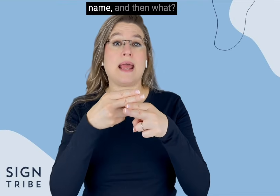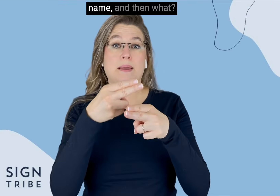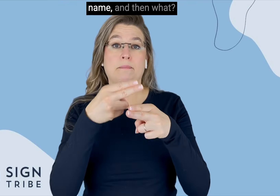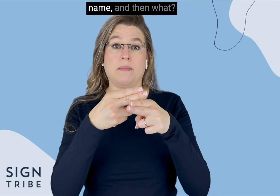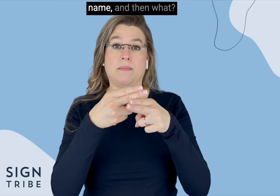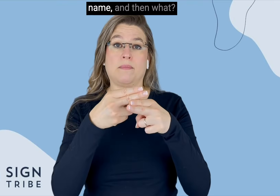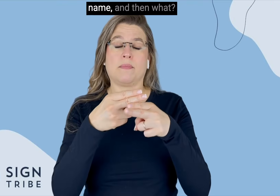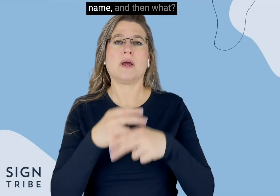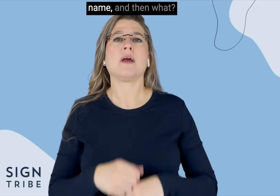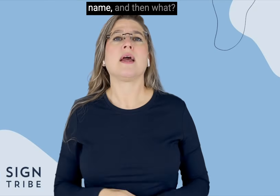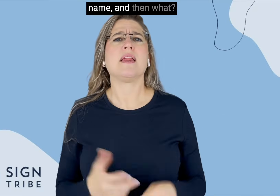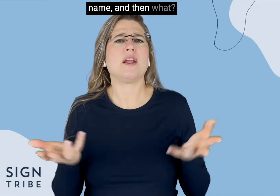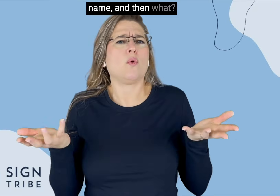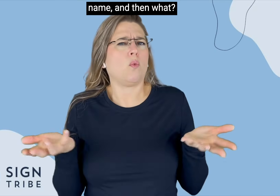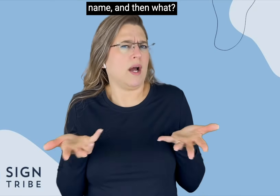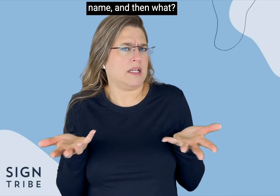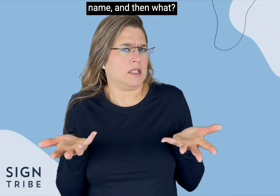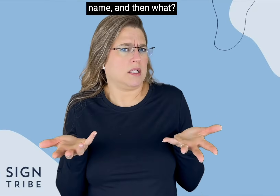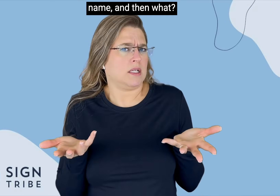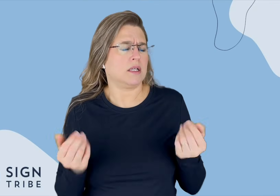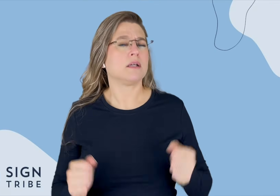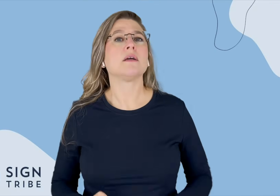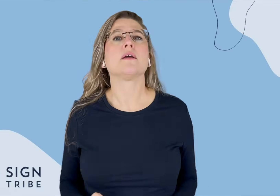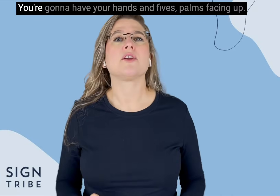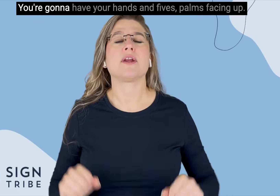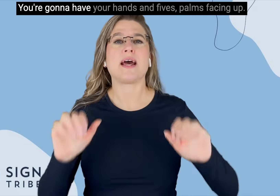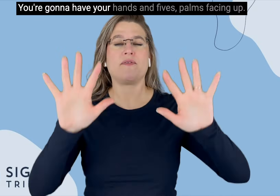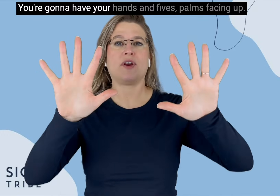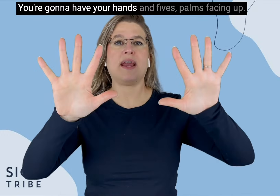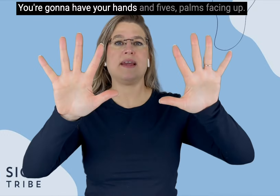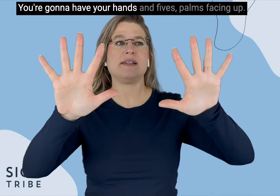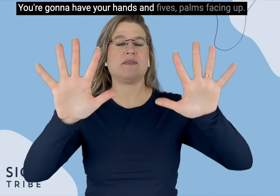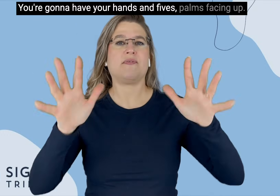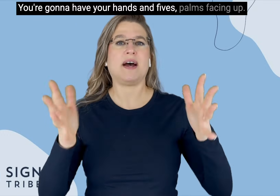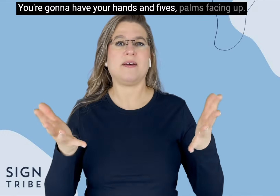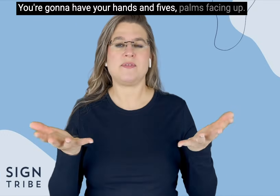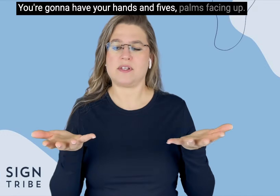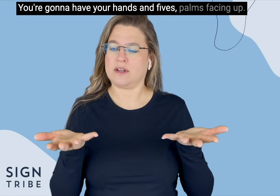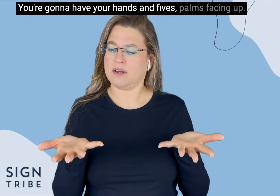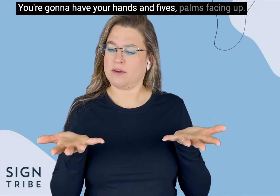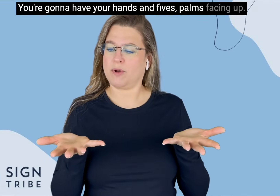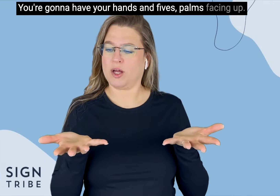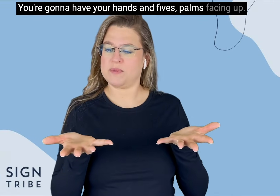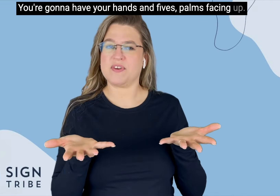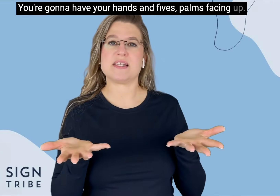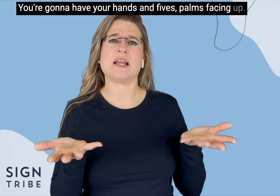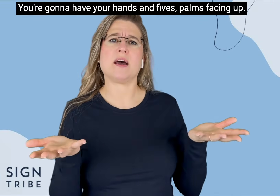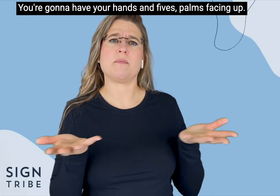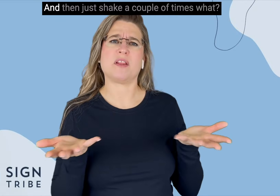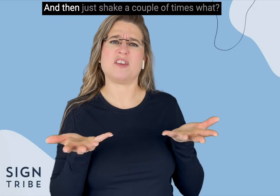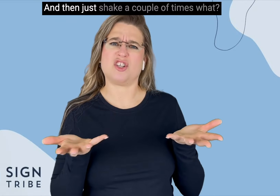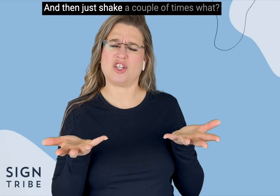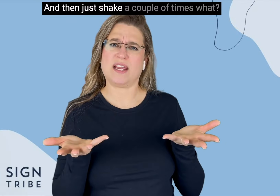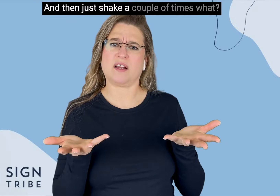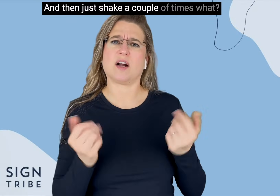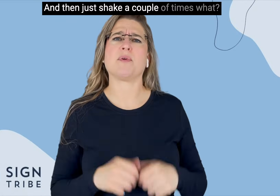name, and then what? You're going to have your hands in 5s, palms facing up, and then just shake a couple of